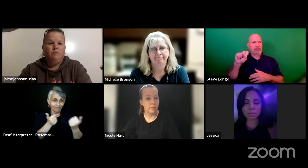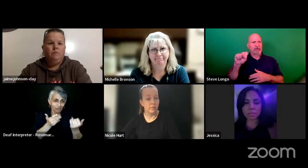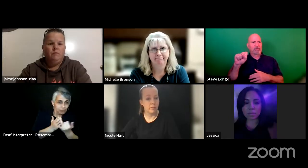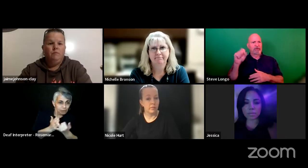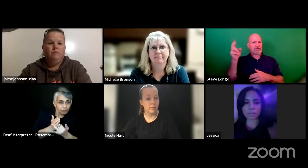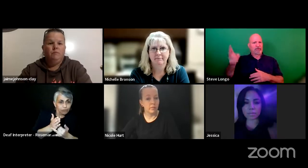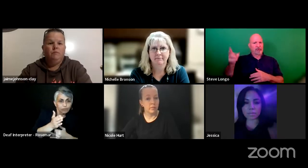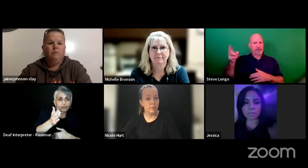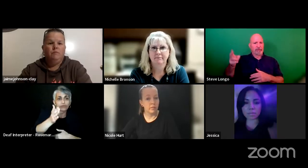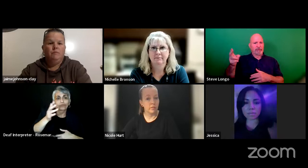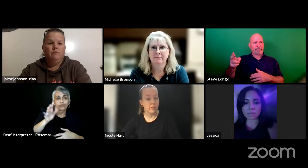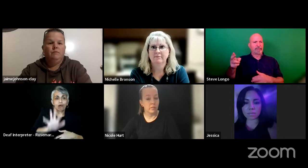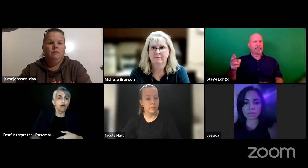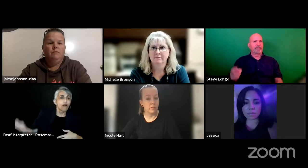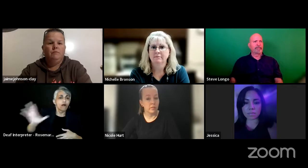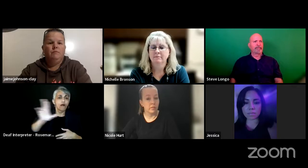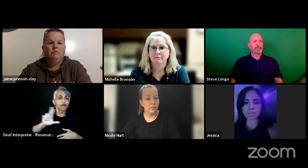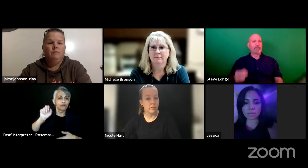American